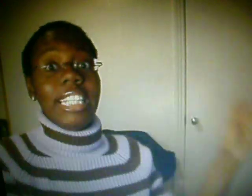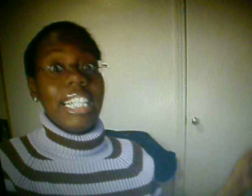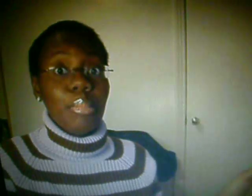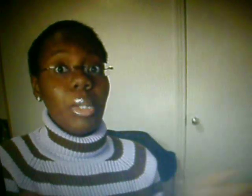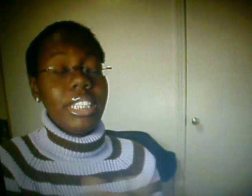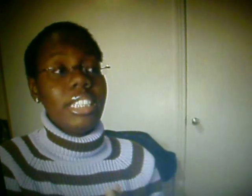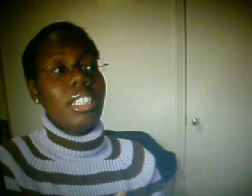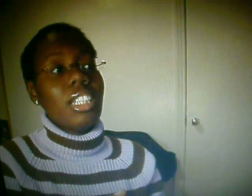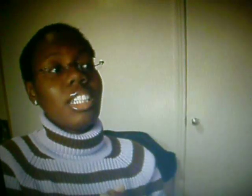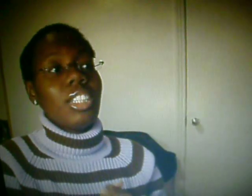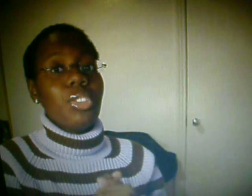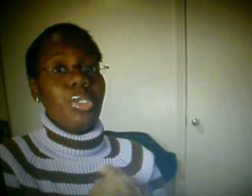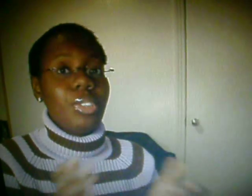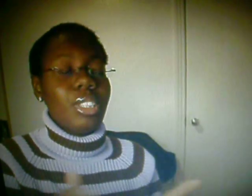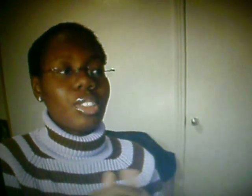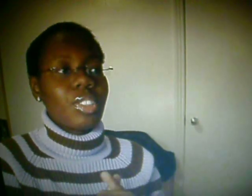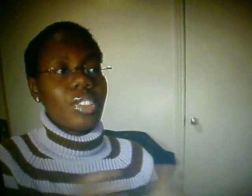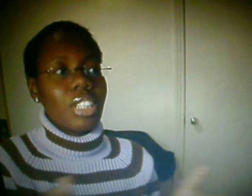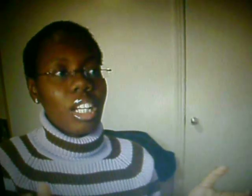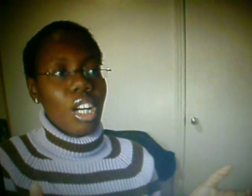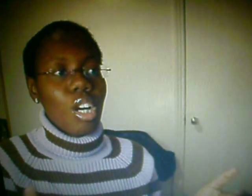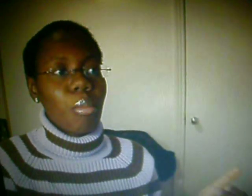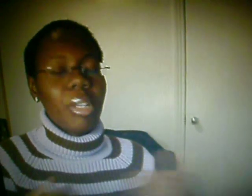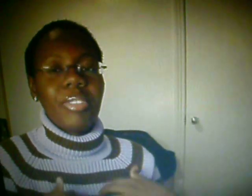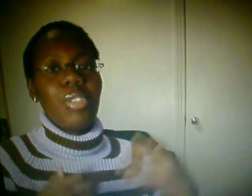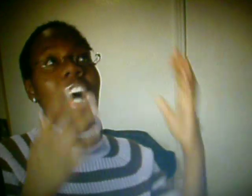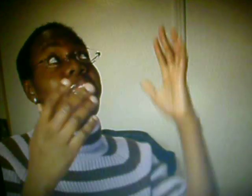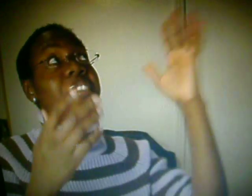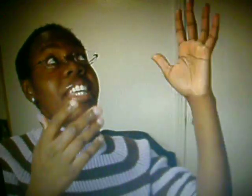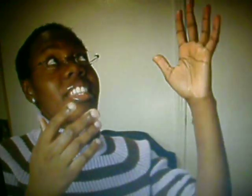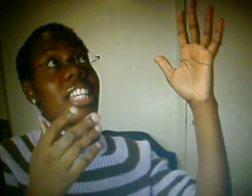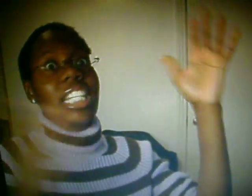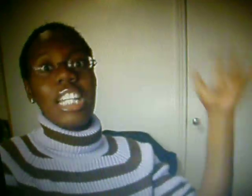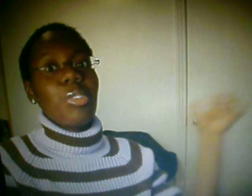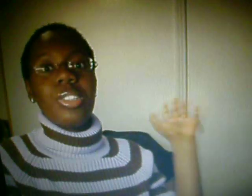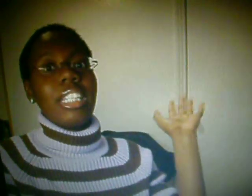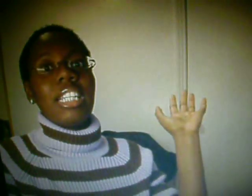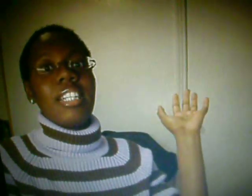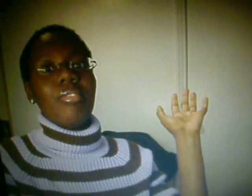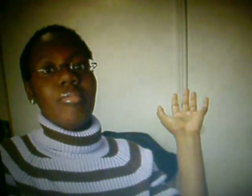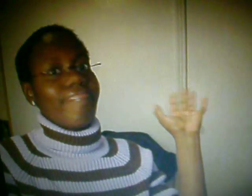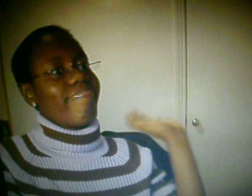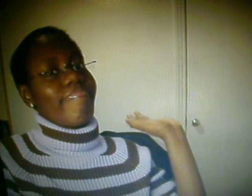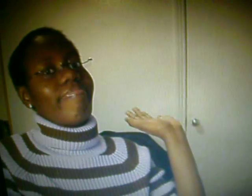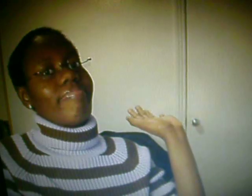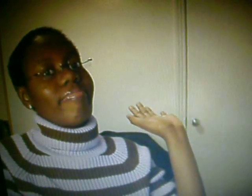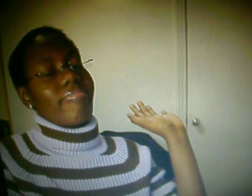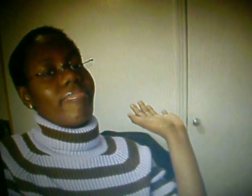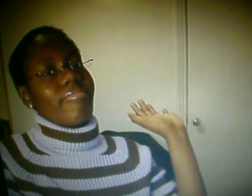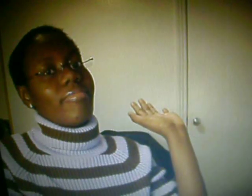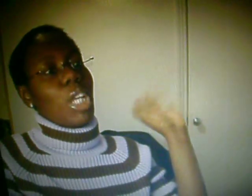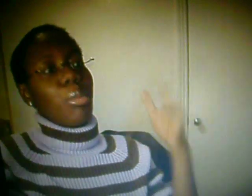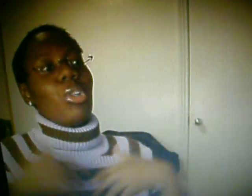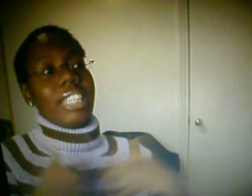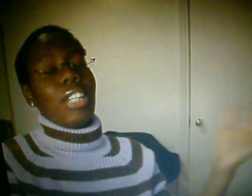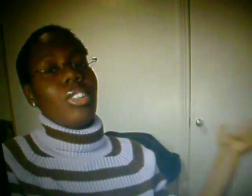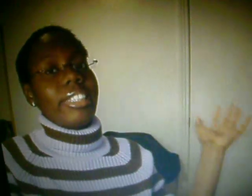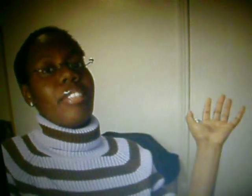anybody, they don't do this, they don't do that. But if they don't have faith, they are not going to enter heaven. Because they are not saved.